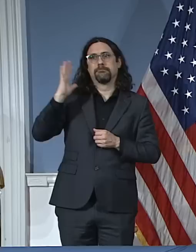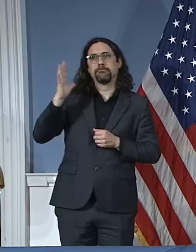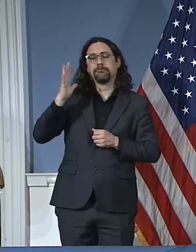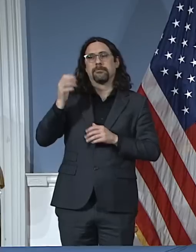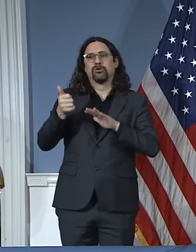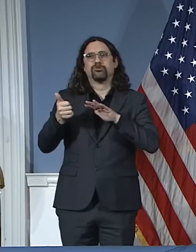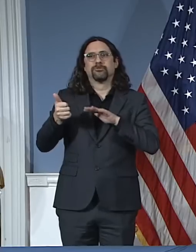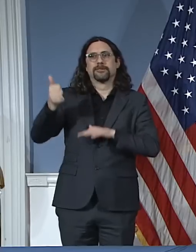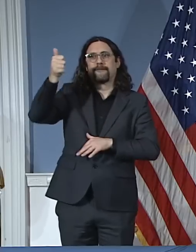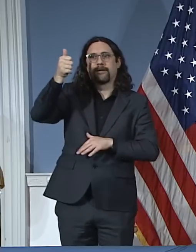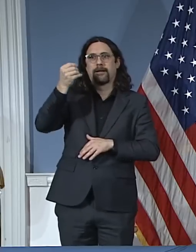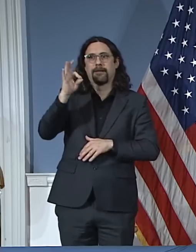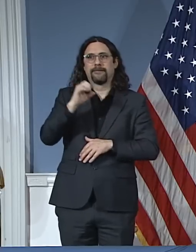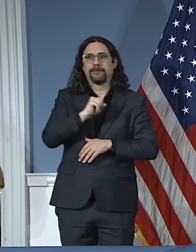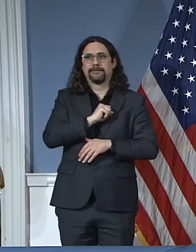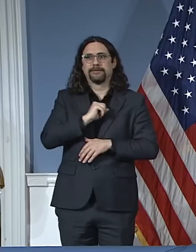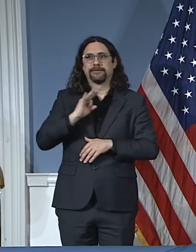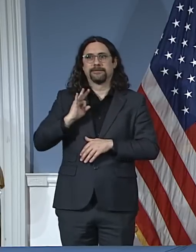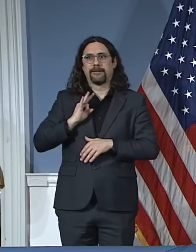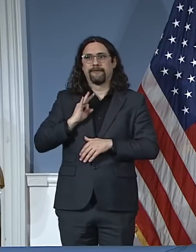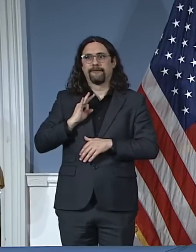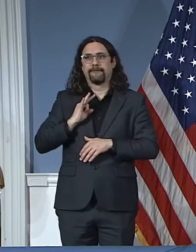new role as the